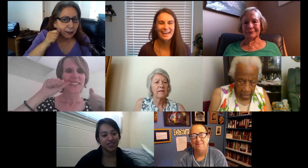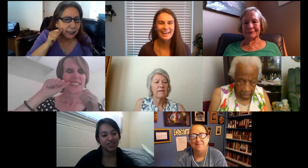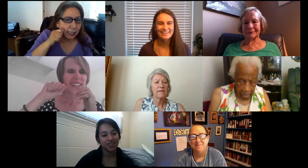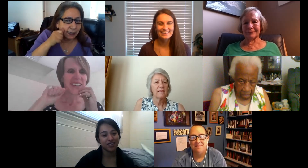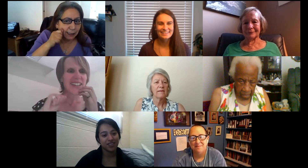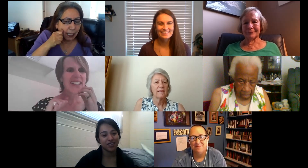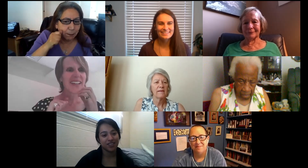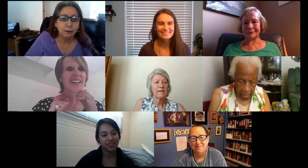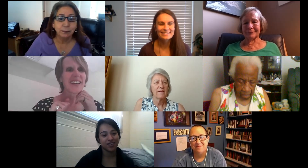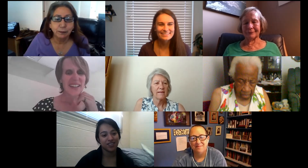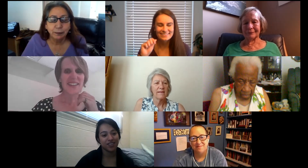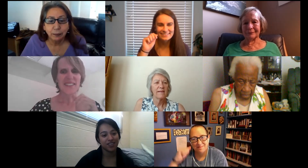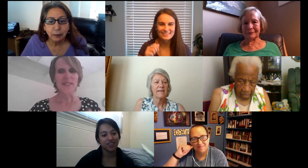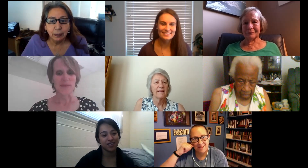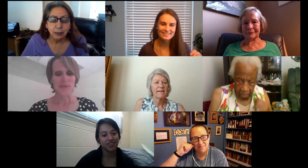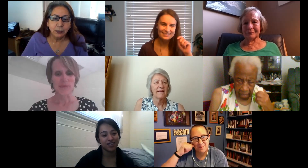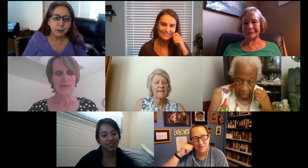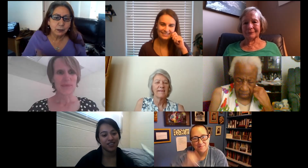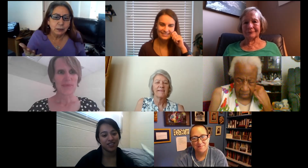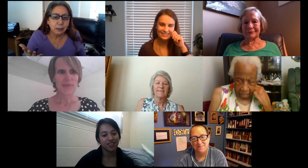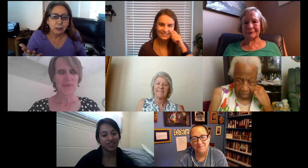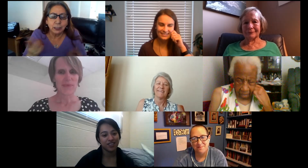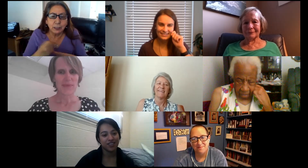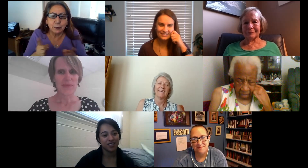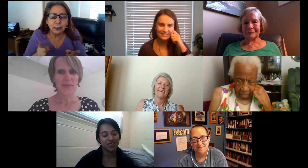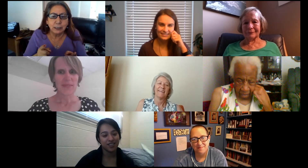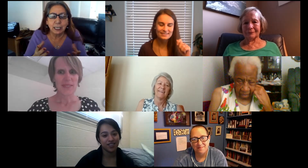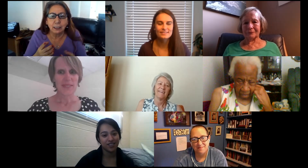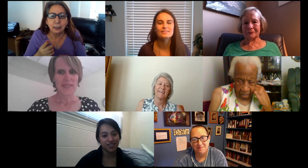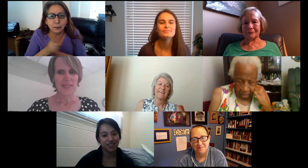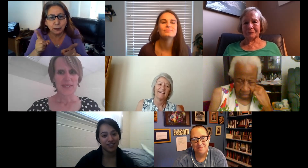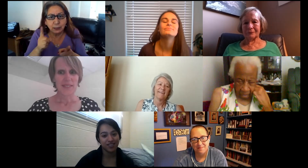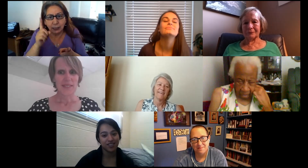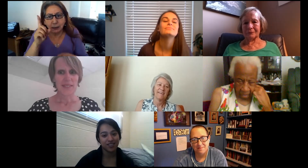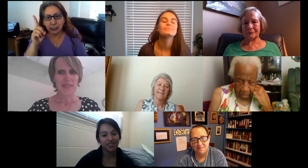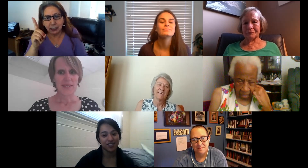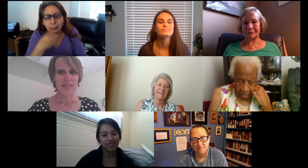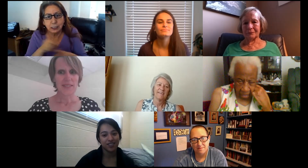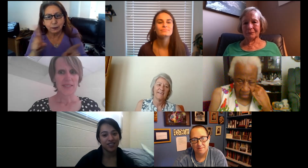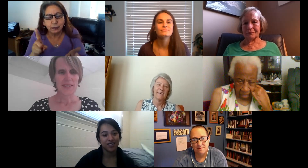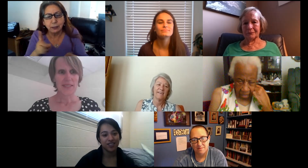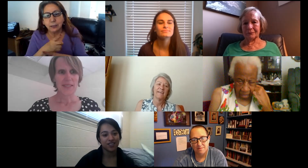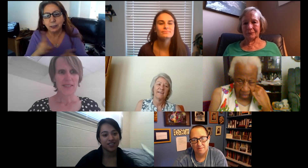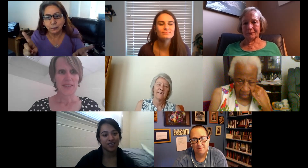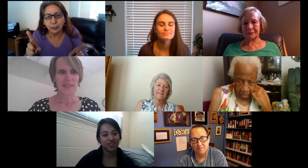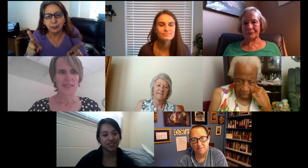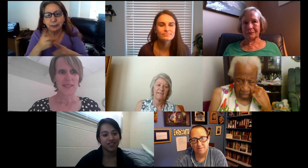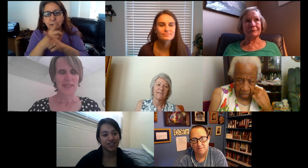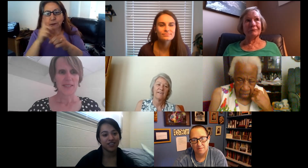the side, apple. No. So there's different sign, different, see, D, different, with